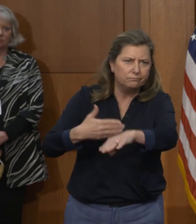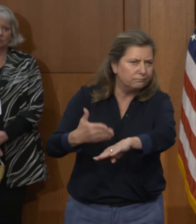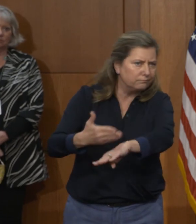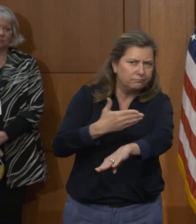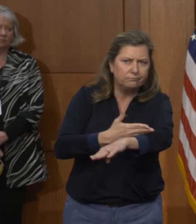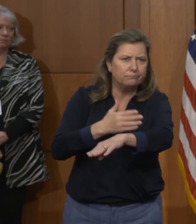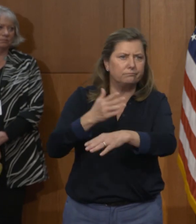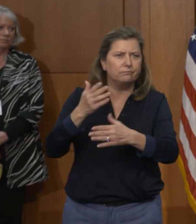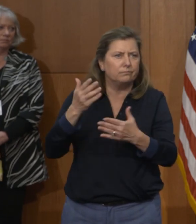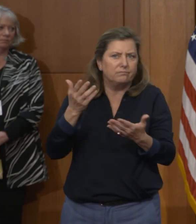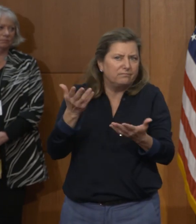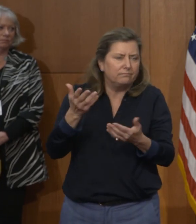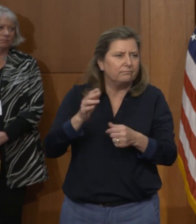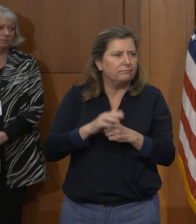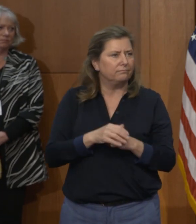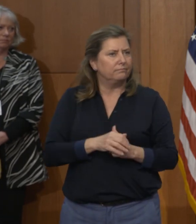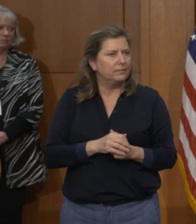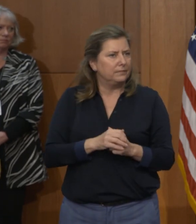that